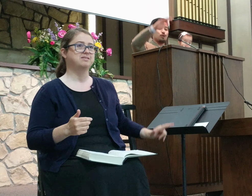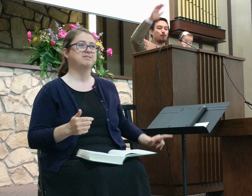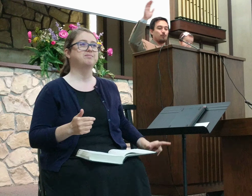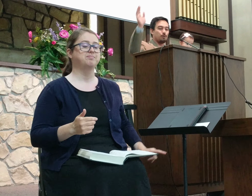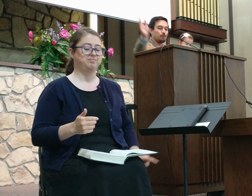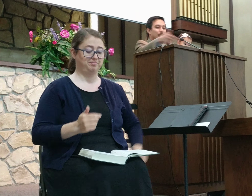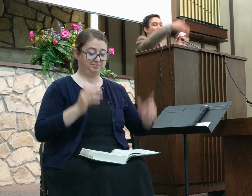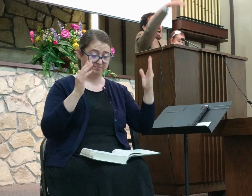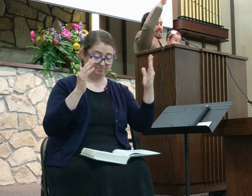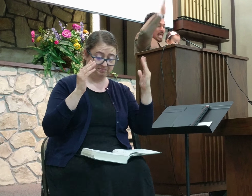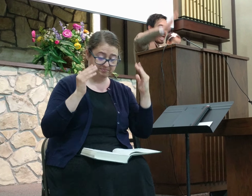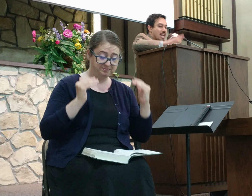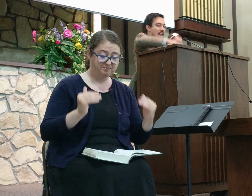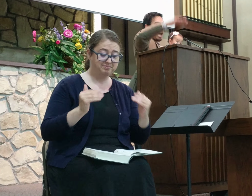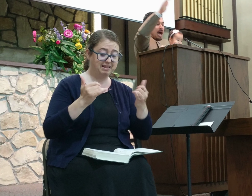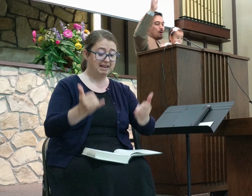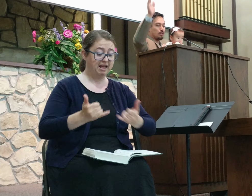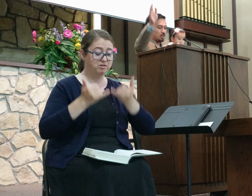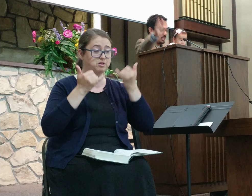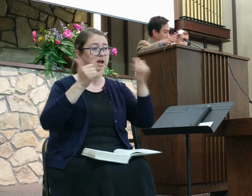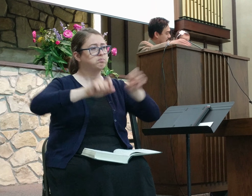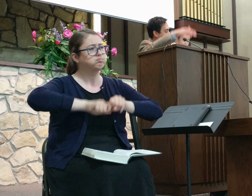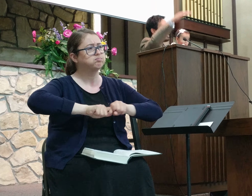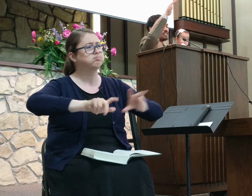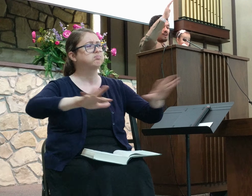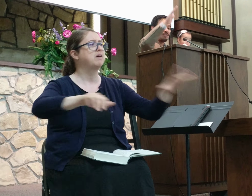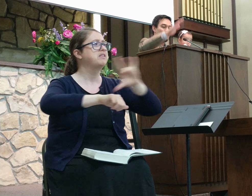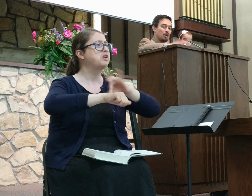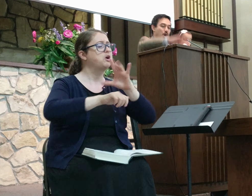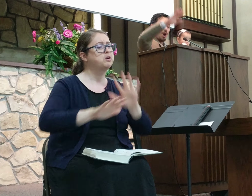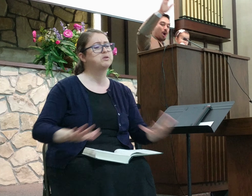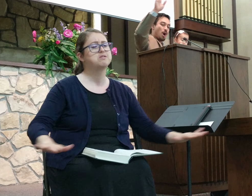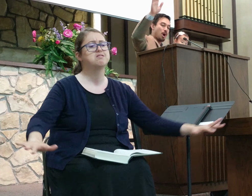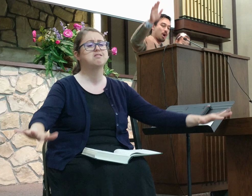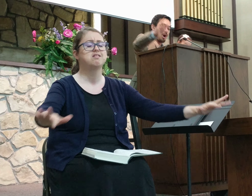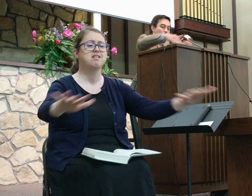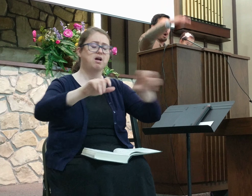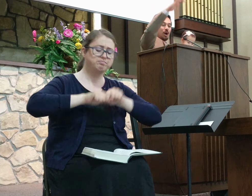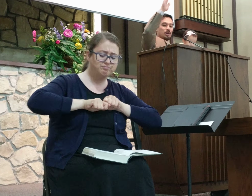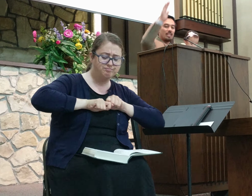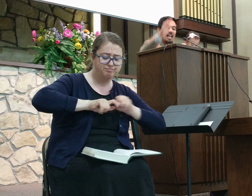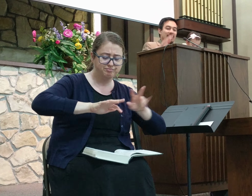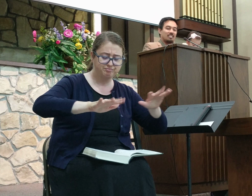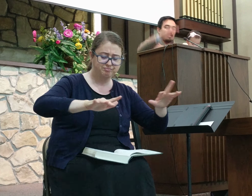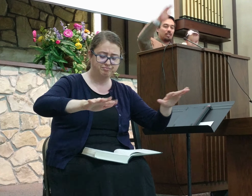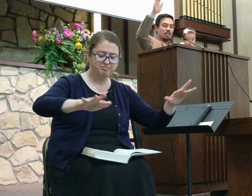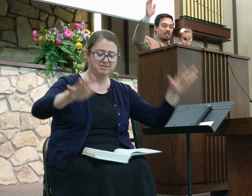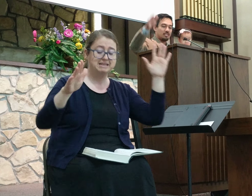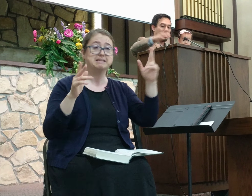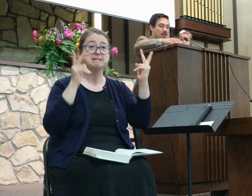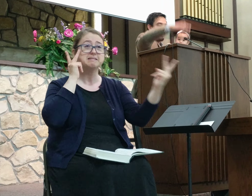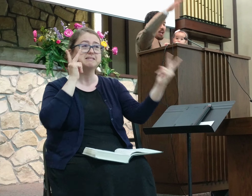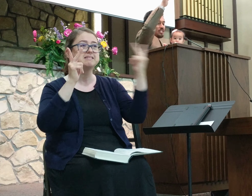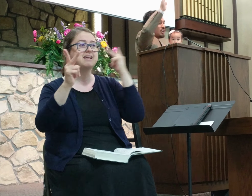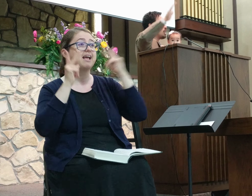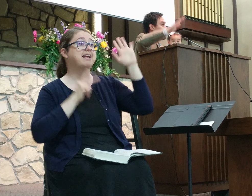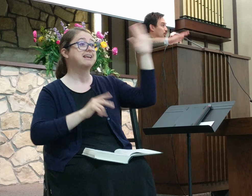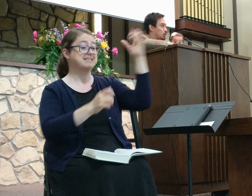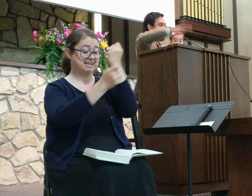in the tomb, and Now to the ends of the earth, see His